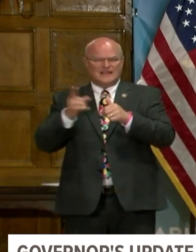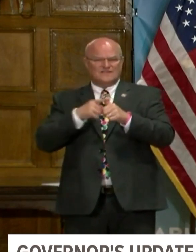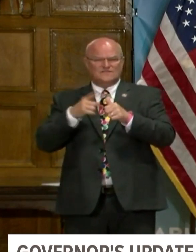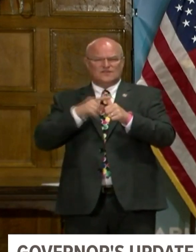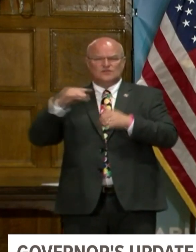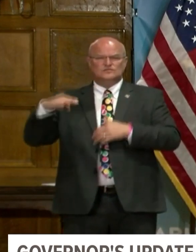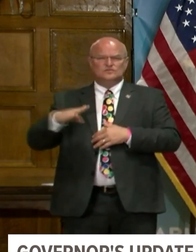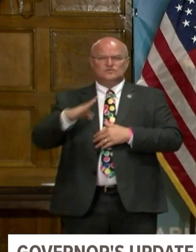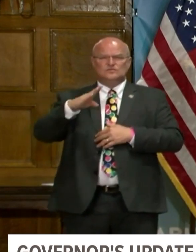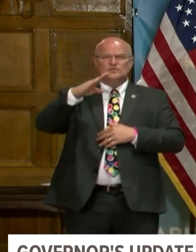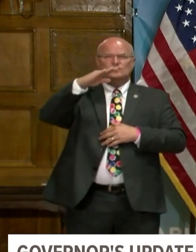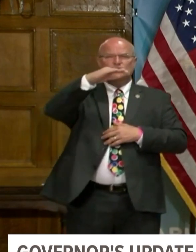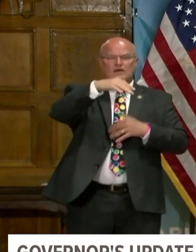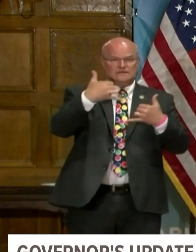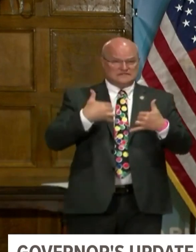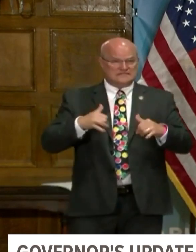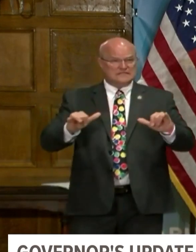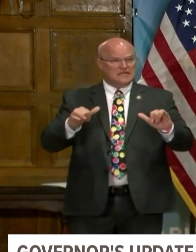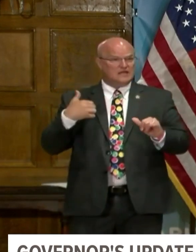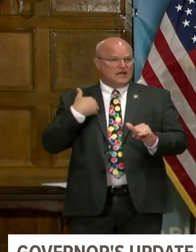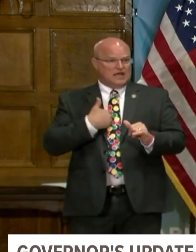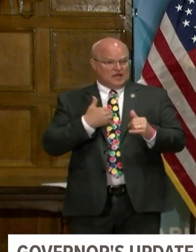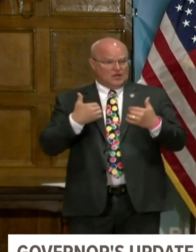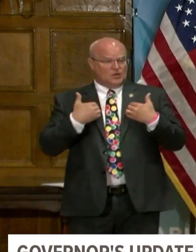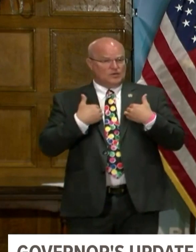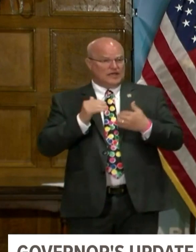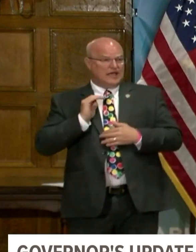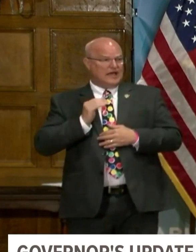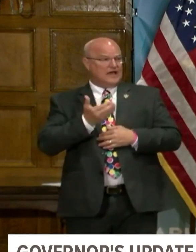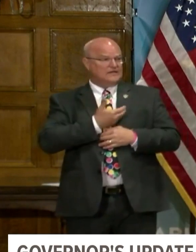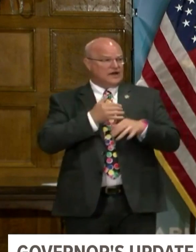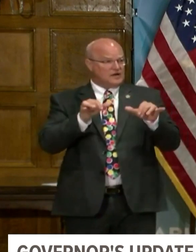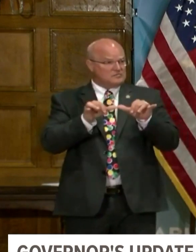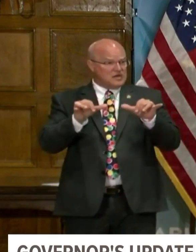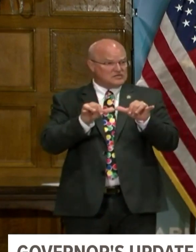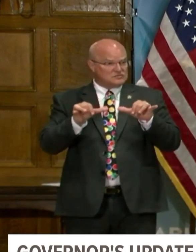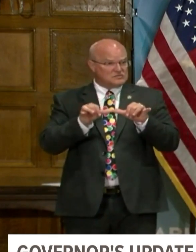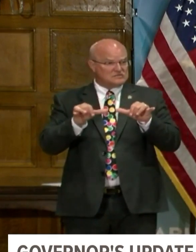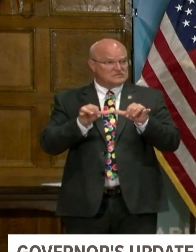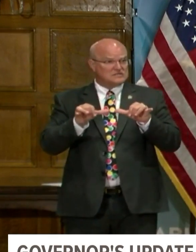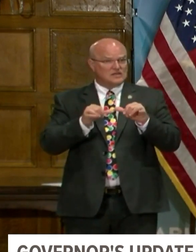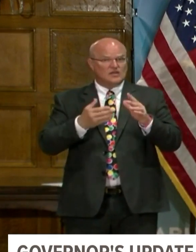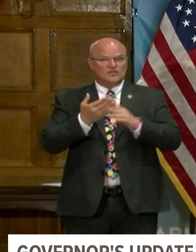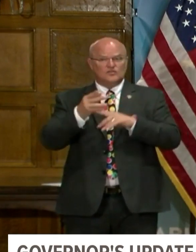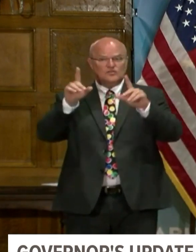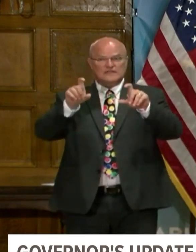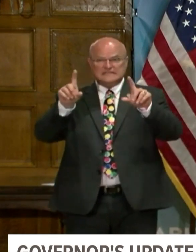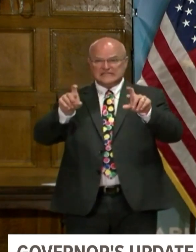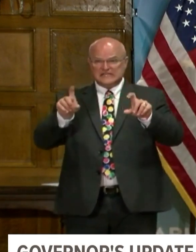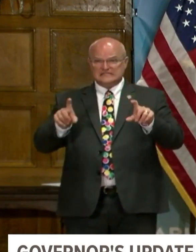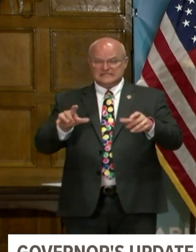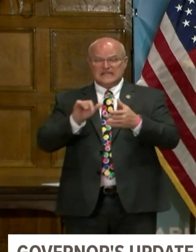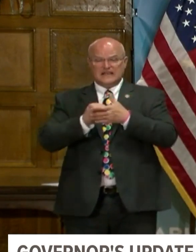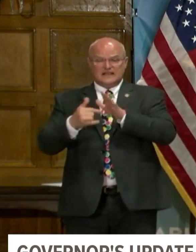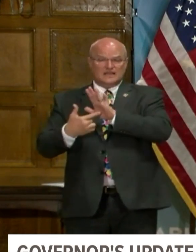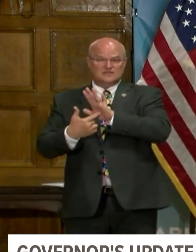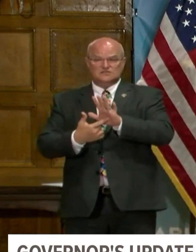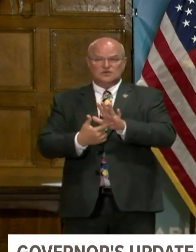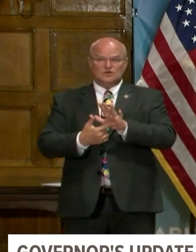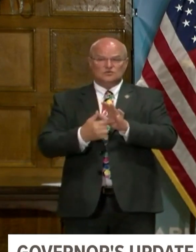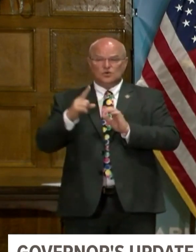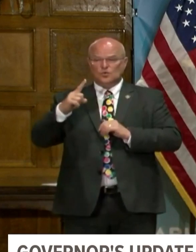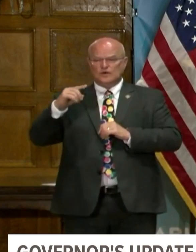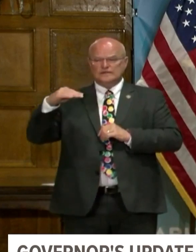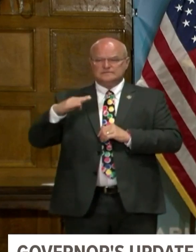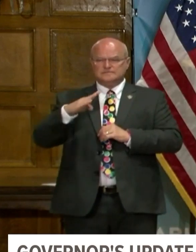first wave, and we had our measurements through our testing that showed one